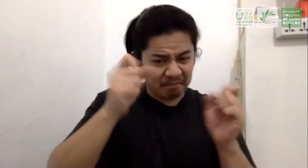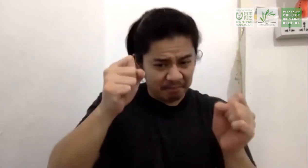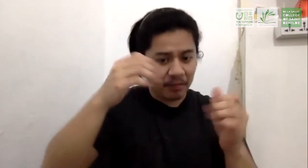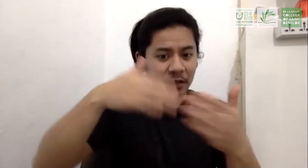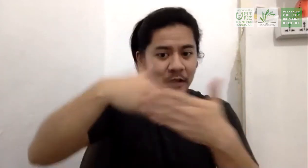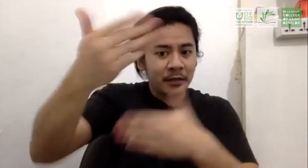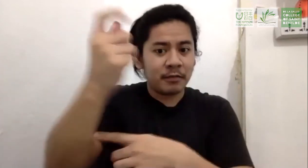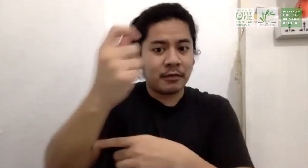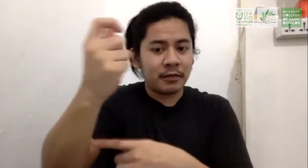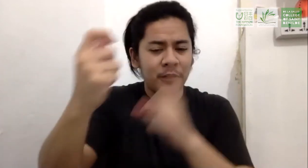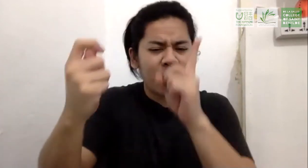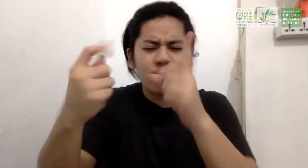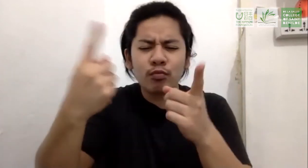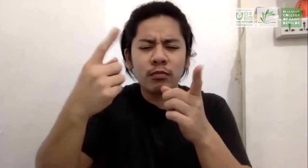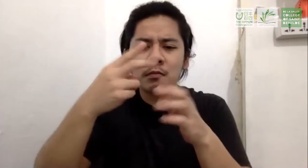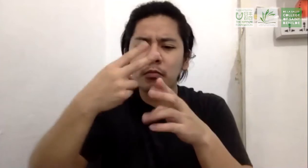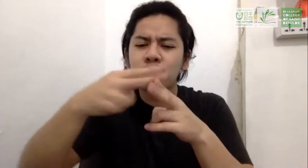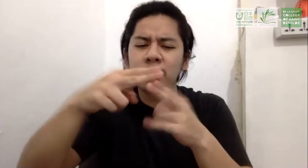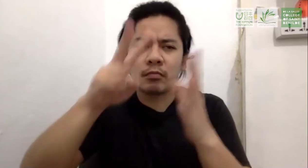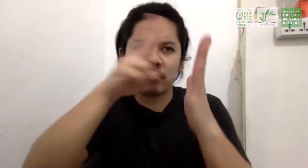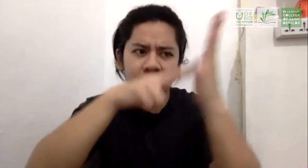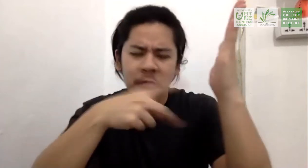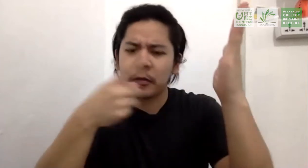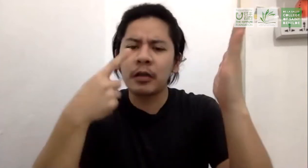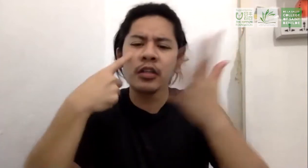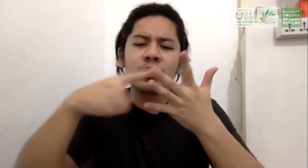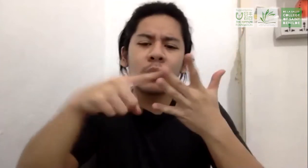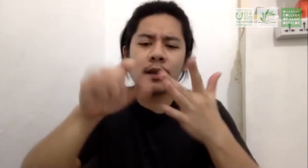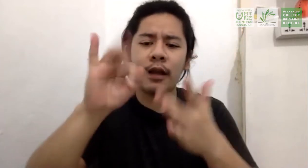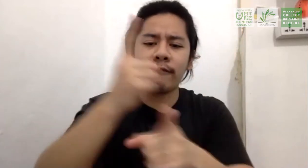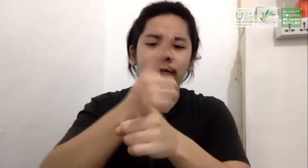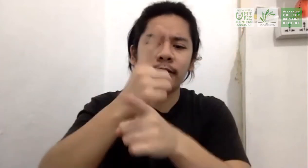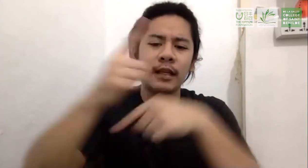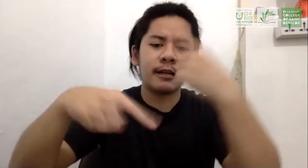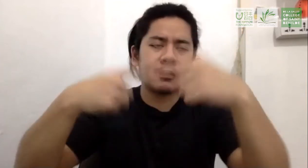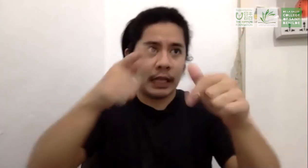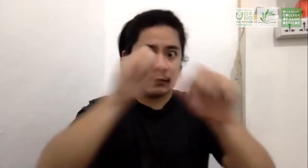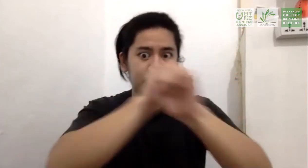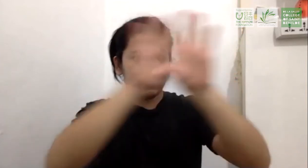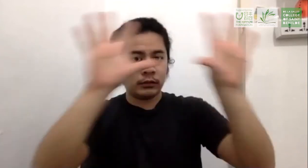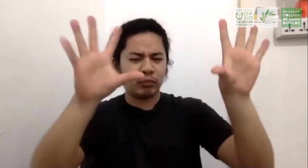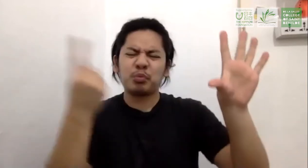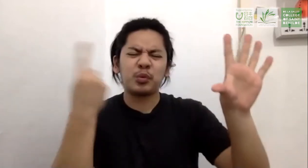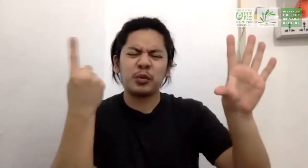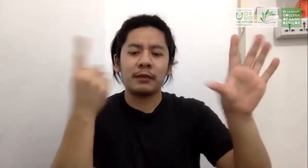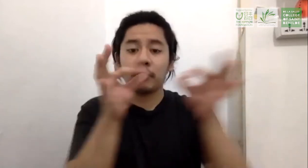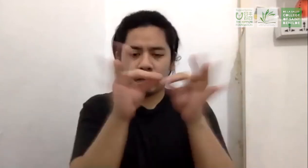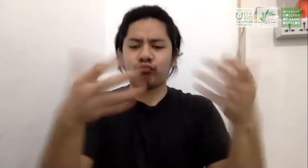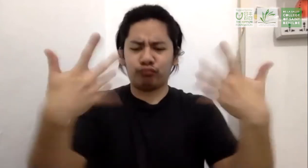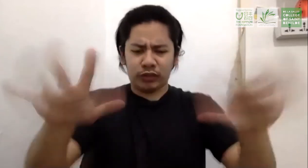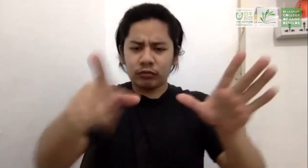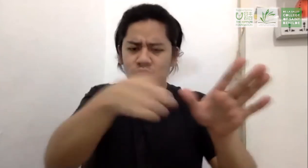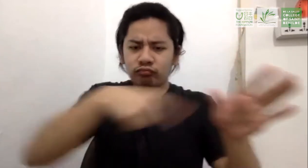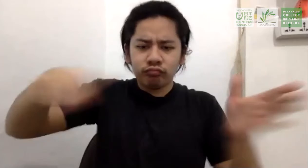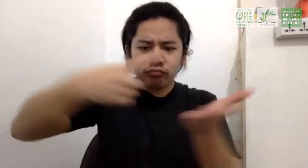missed something that we were going to discuss in lesson 4. We went ahead with lesson 6.